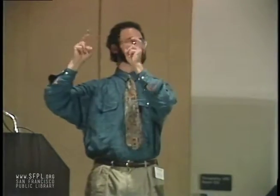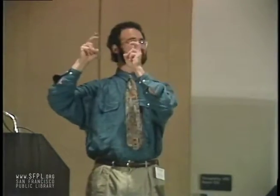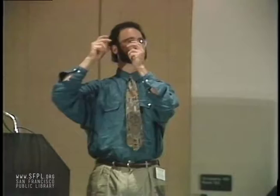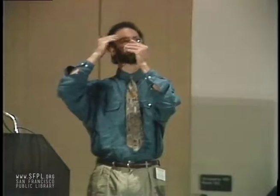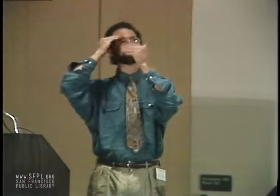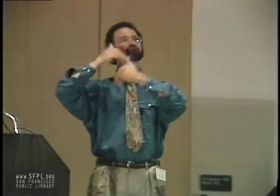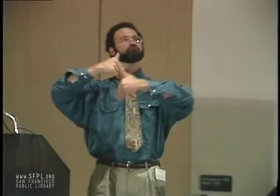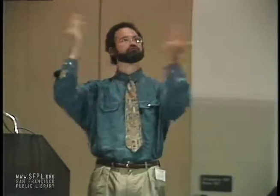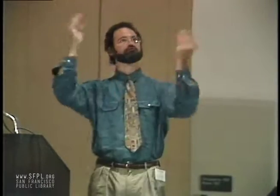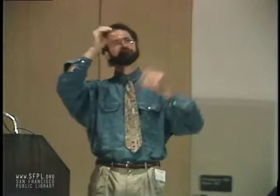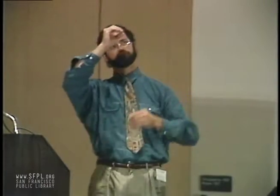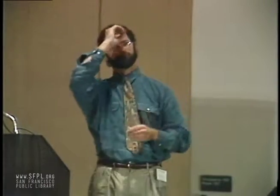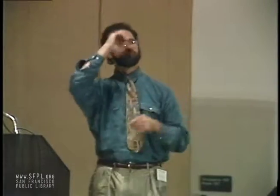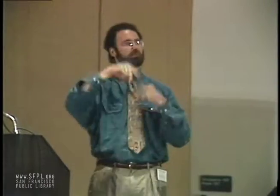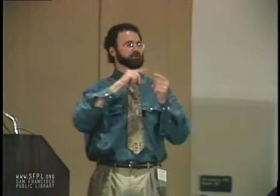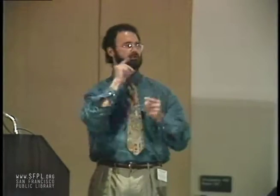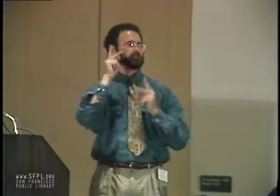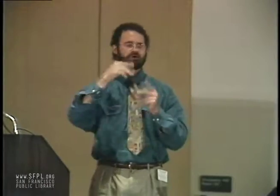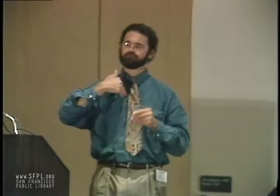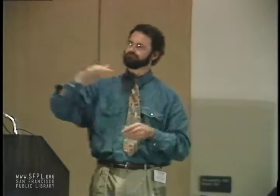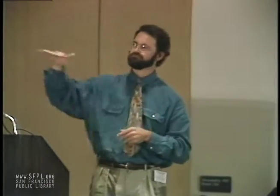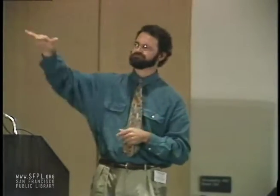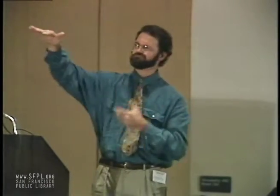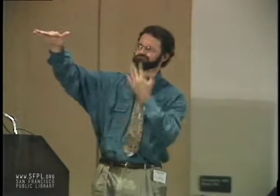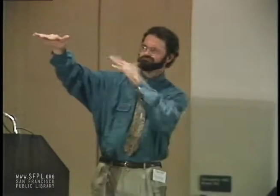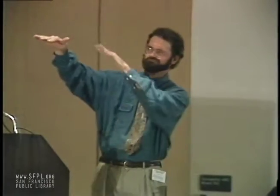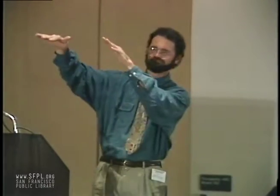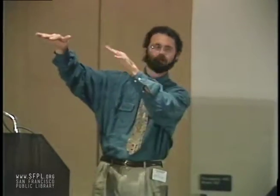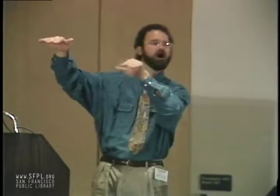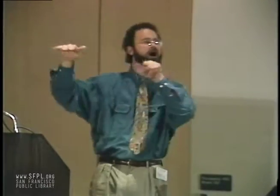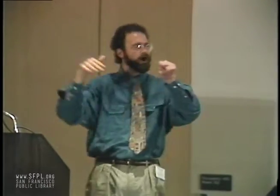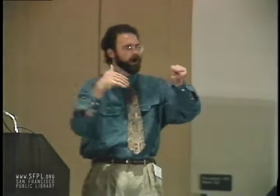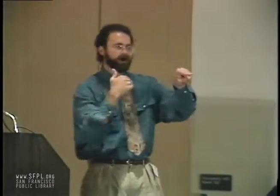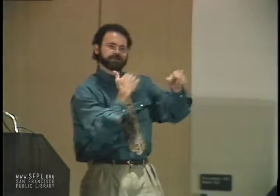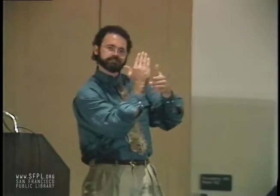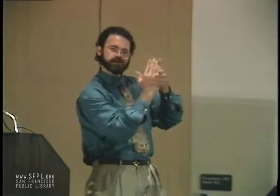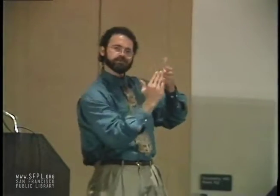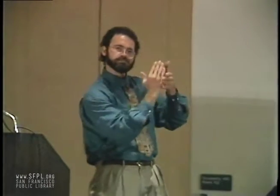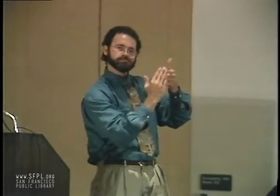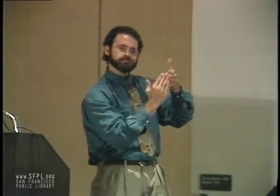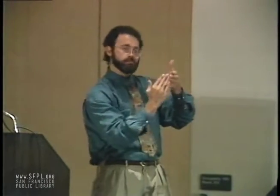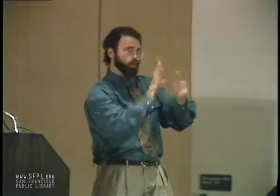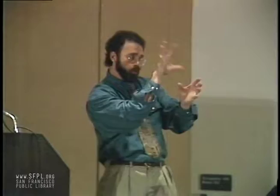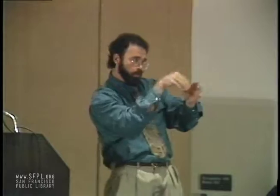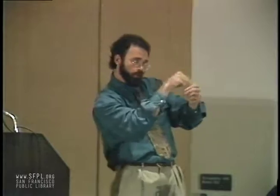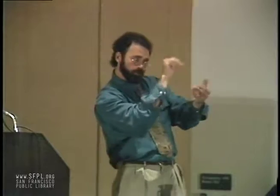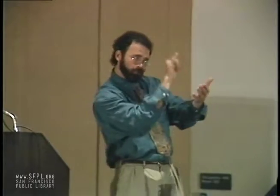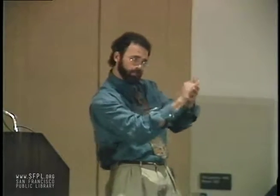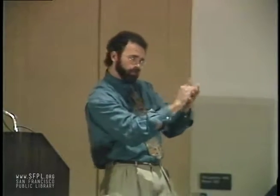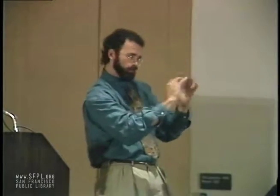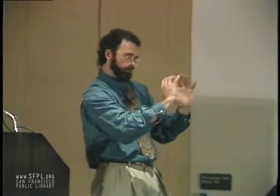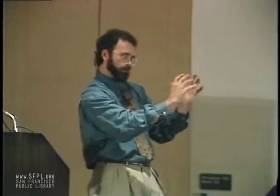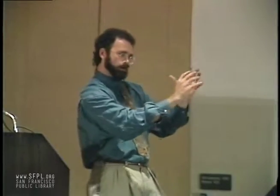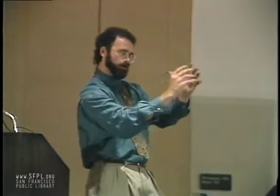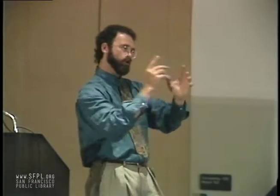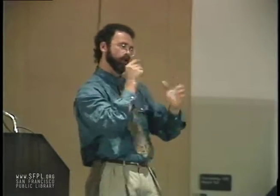understanding of deafness in general compared to the group who may have had no exposure whatsoever to the deaf